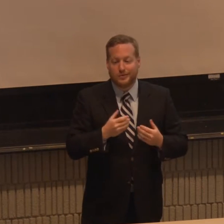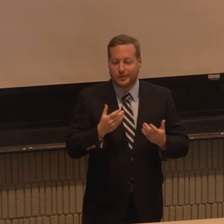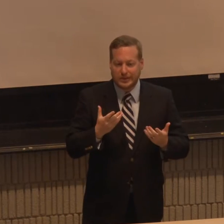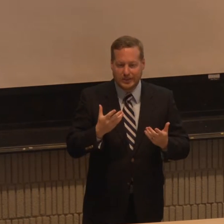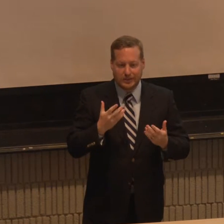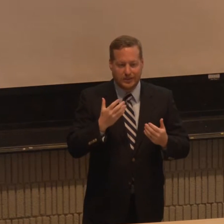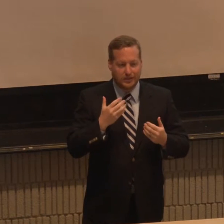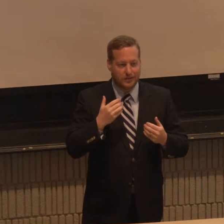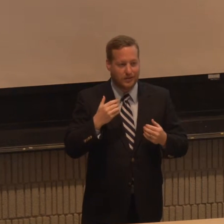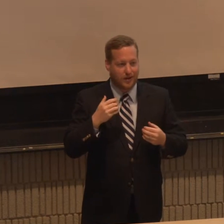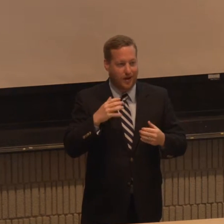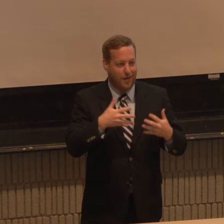that time.